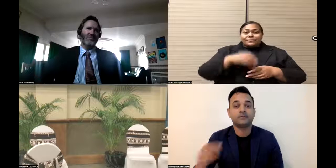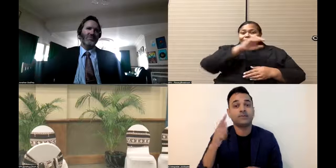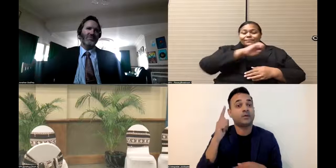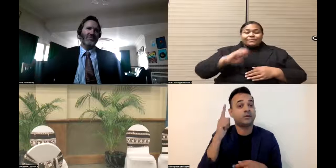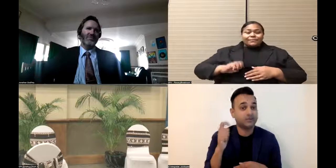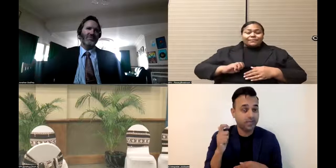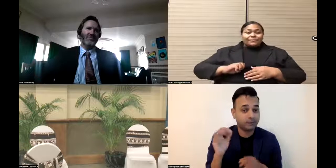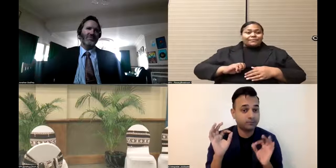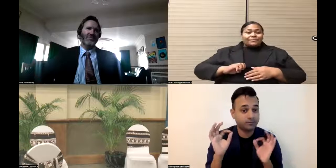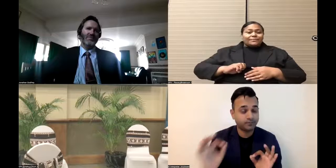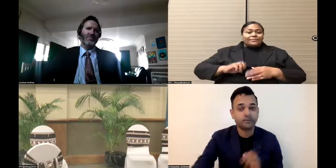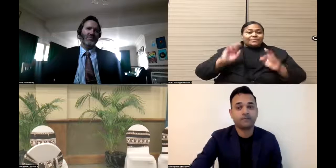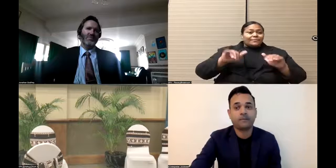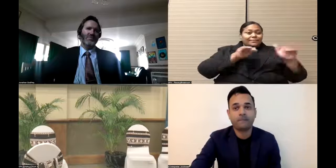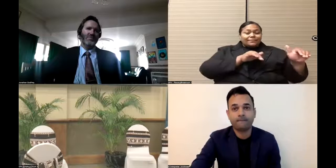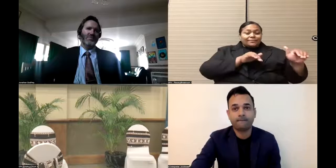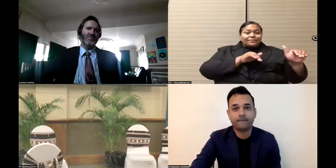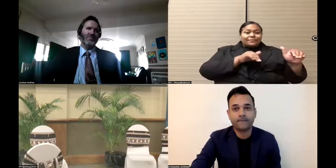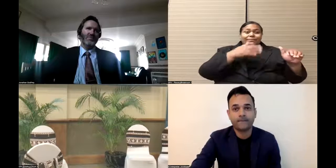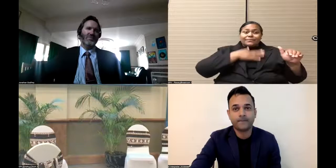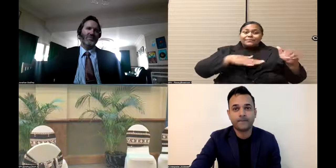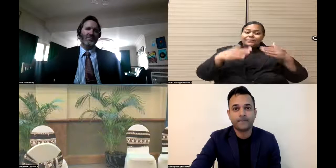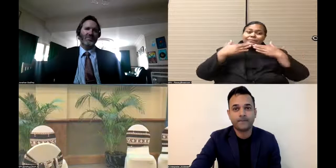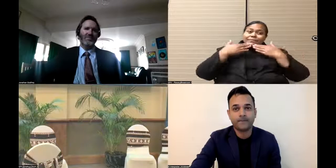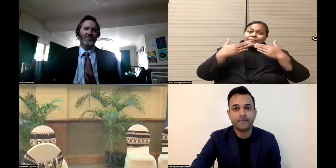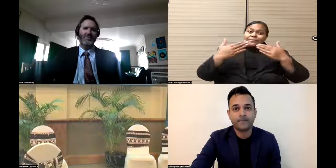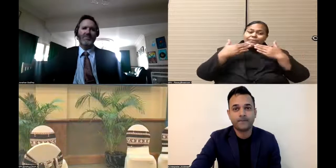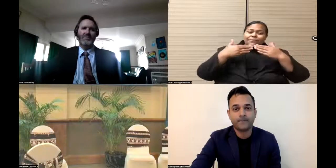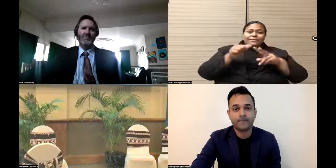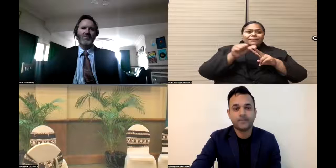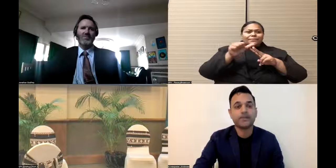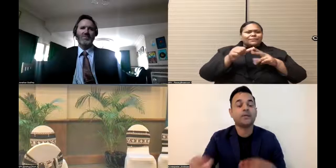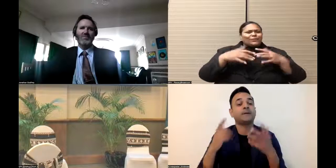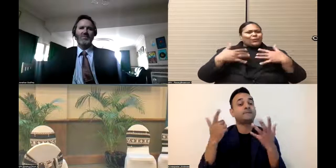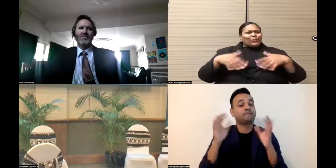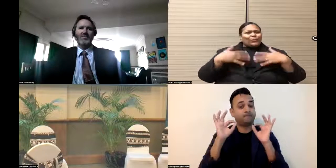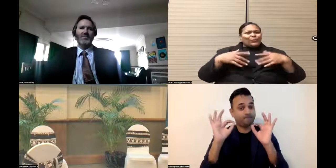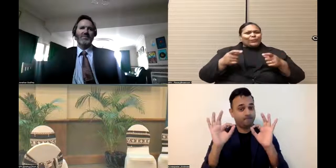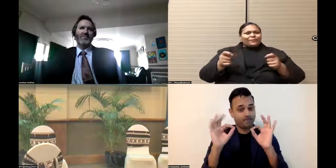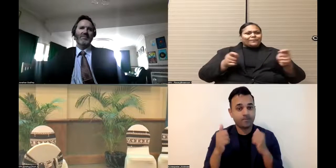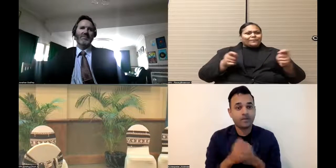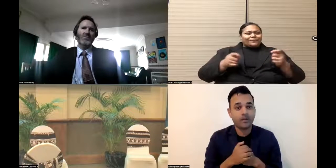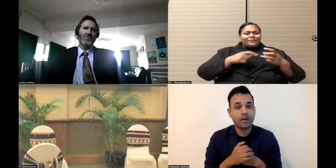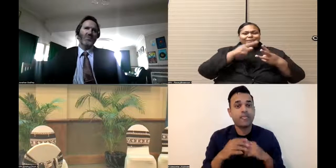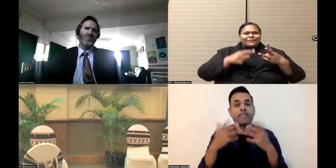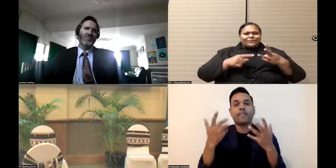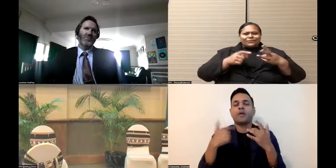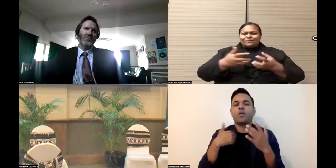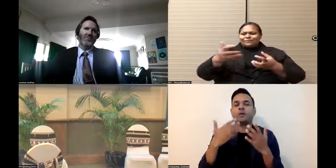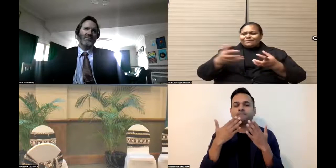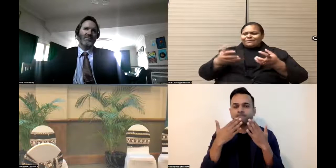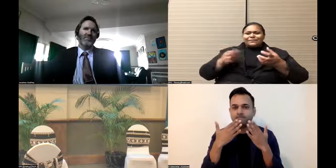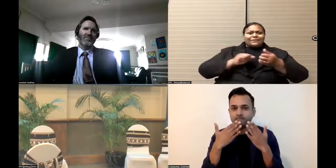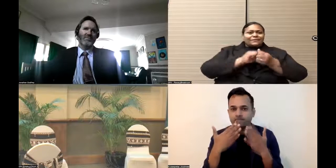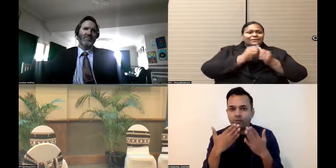wonderful moderators for the three breakout sessions, and indeed the panelists that presented in each of them. I want